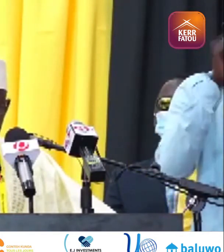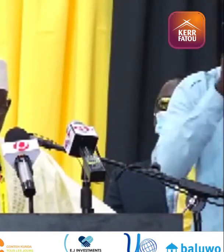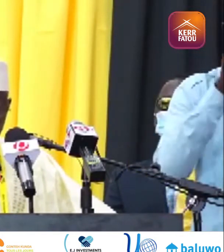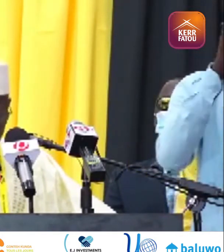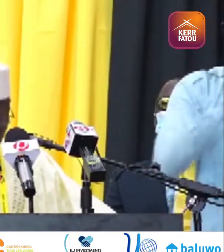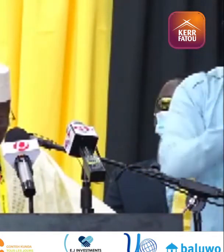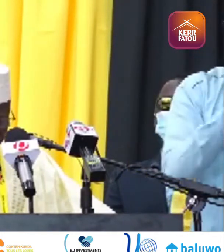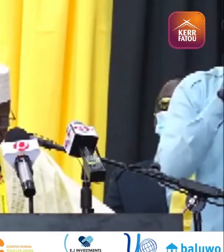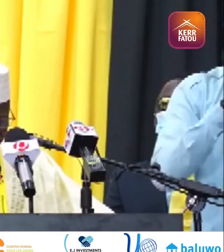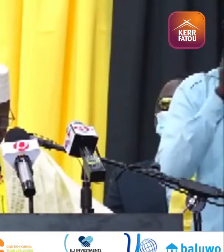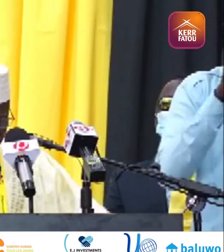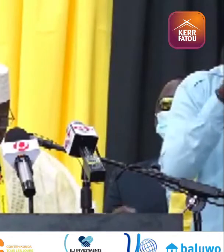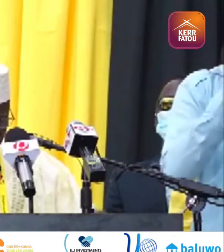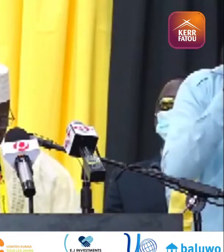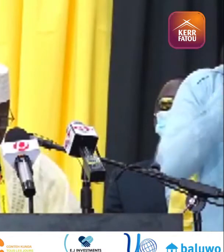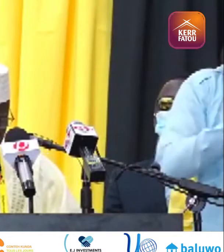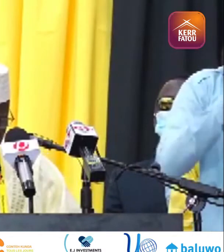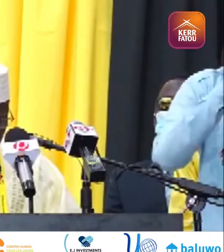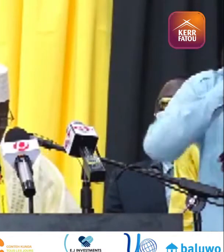in Njabakunda.